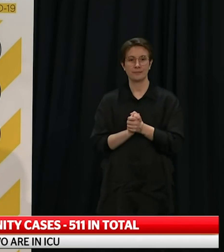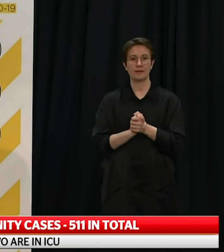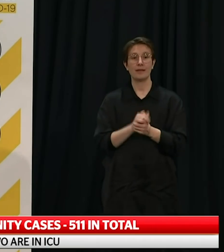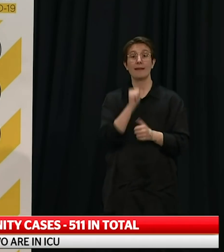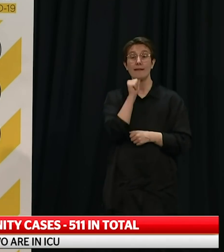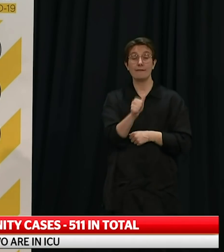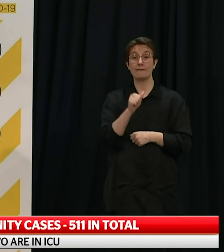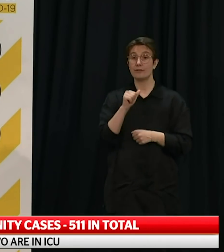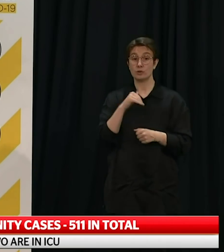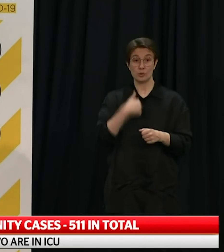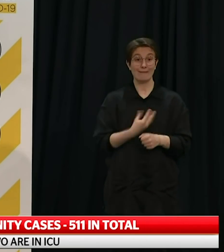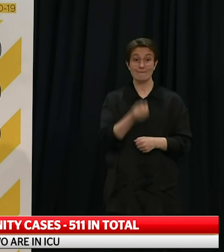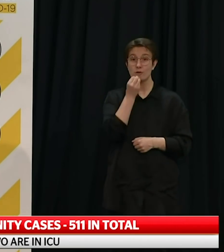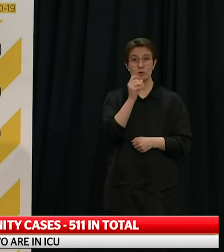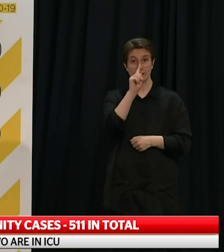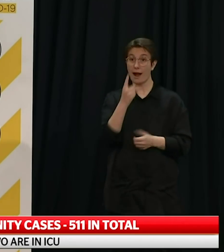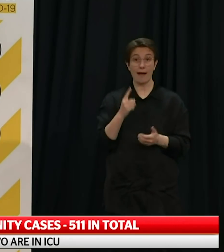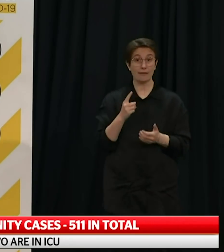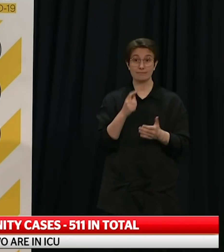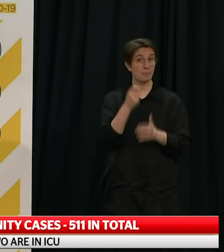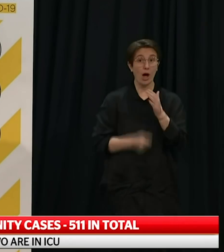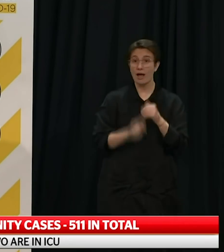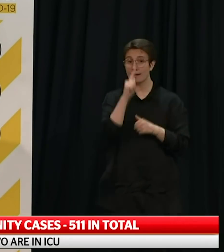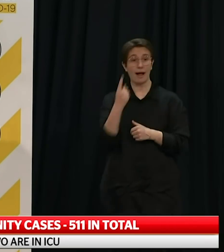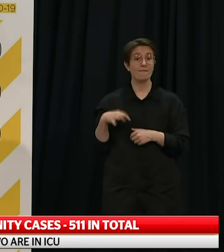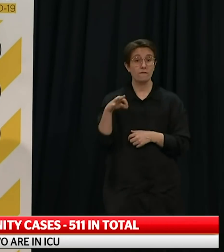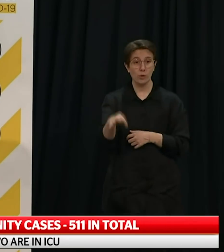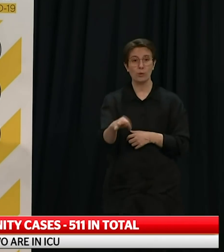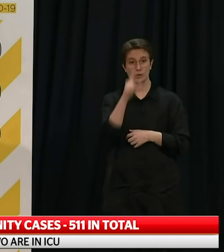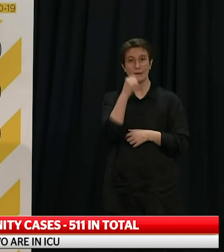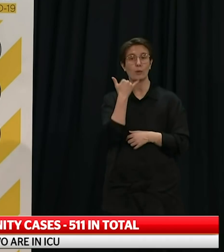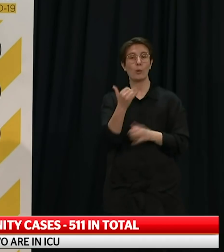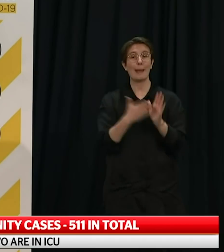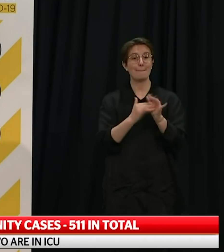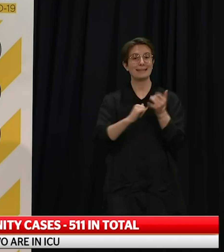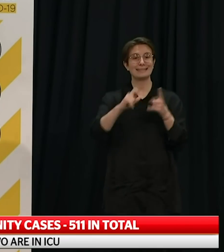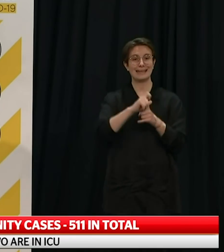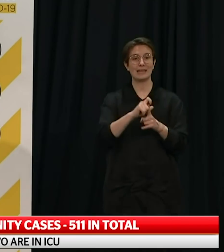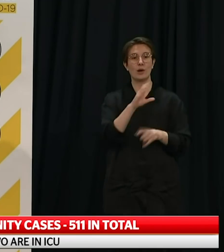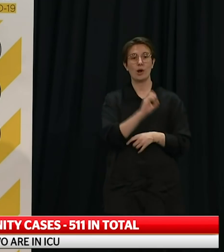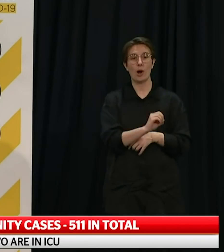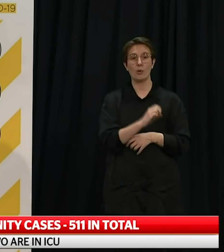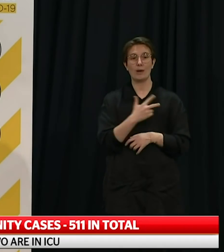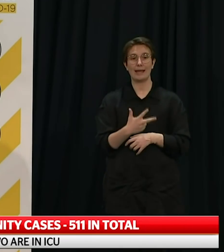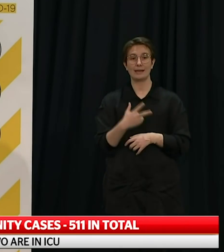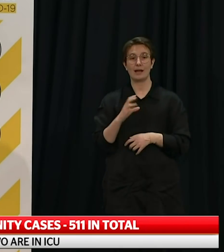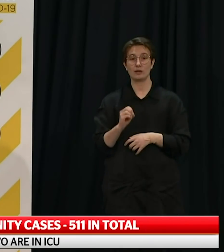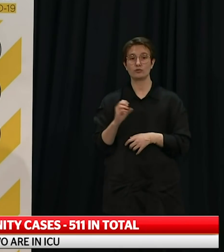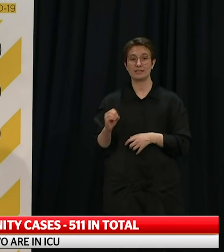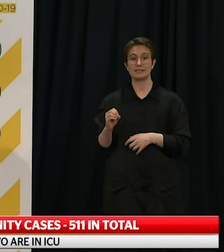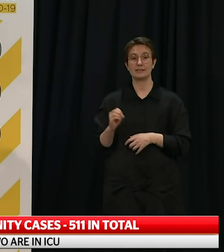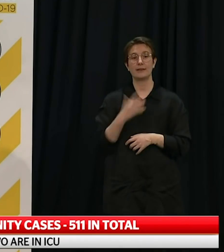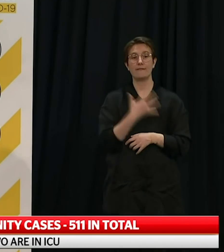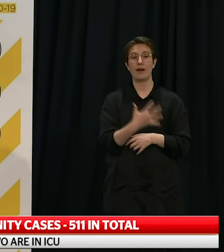559 009 to see if you are eligible for assistance or to be connected to other forms of assistance that